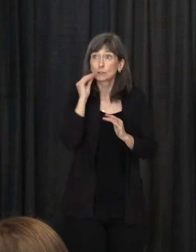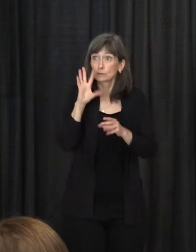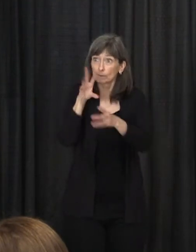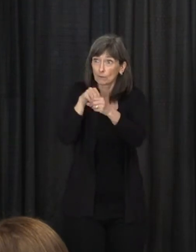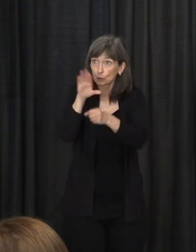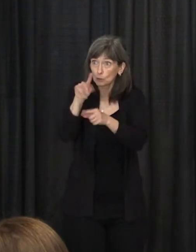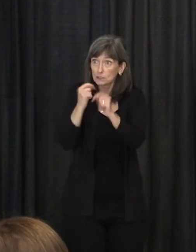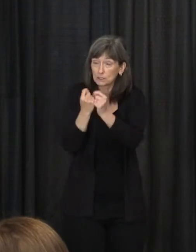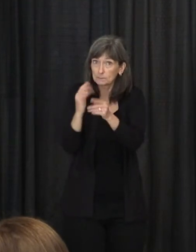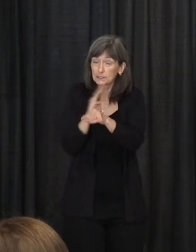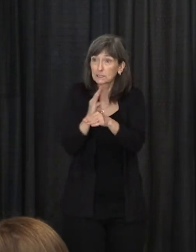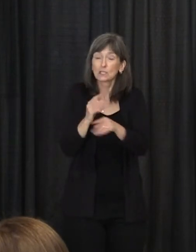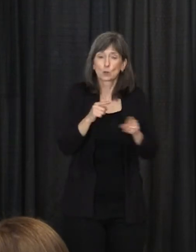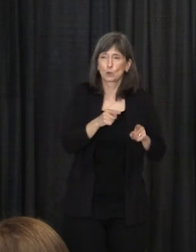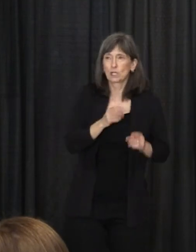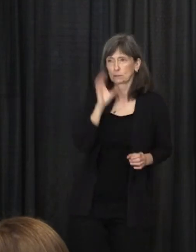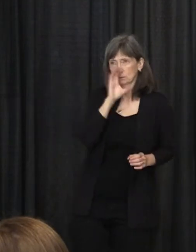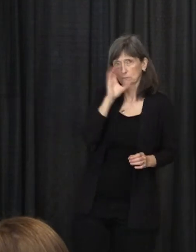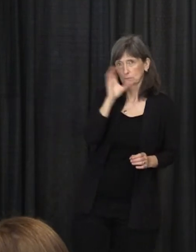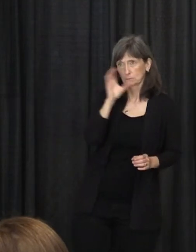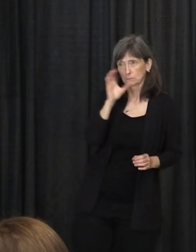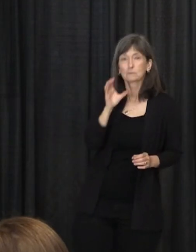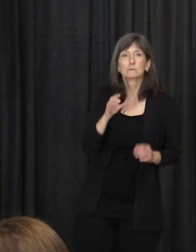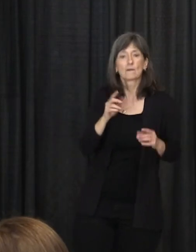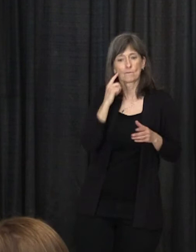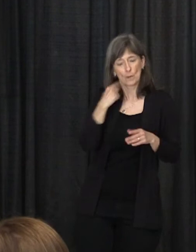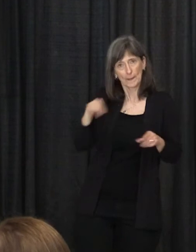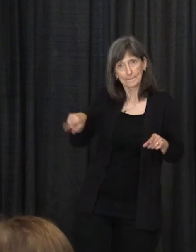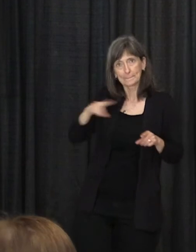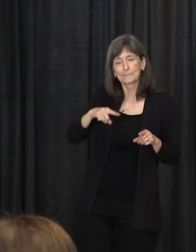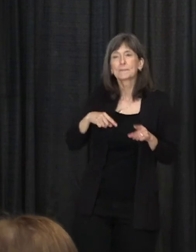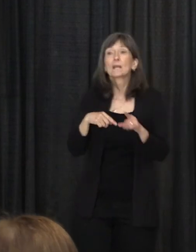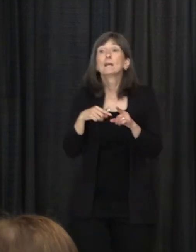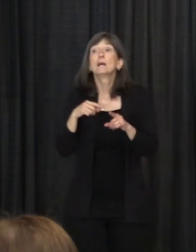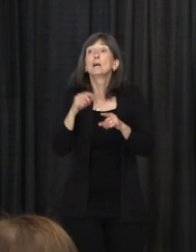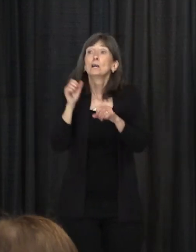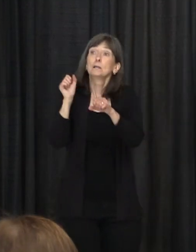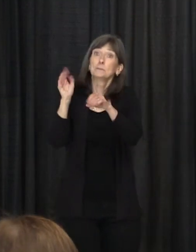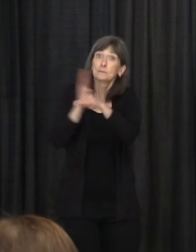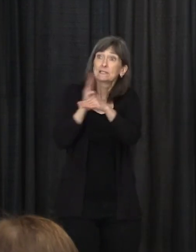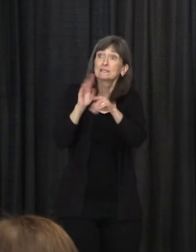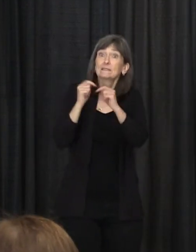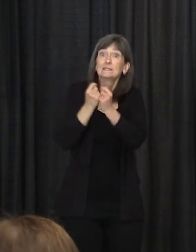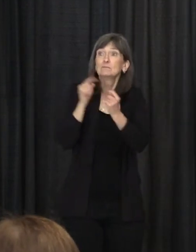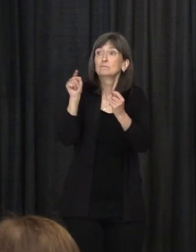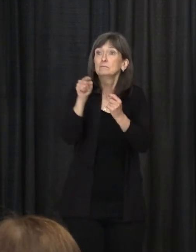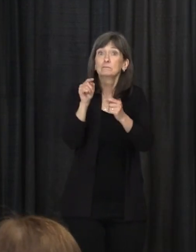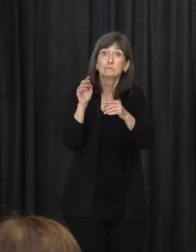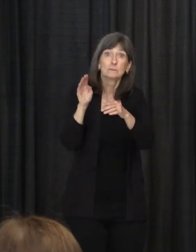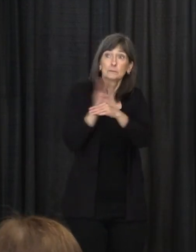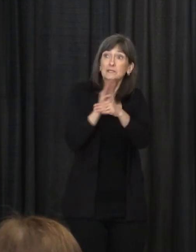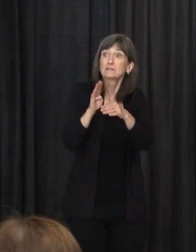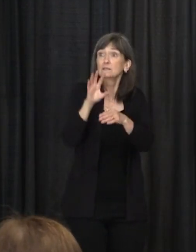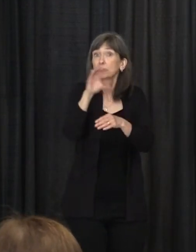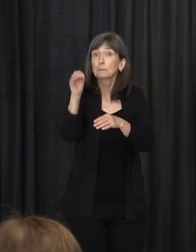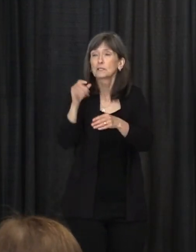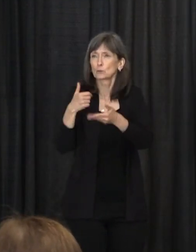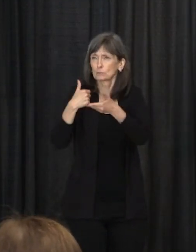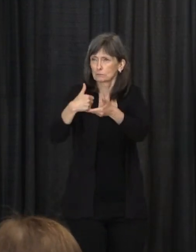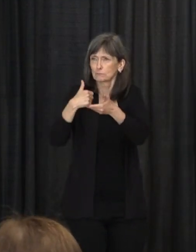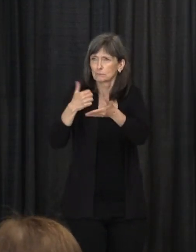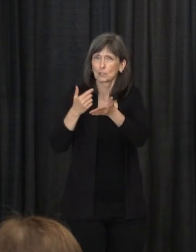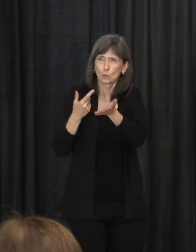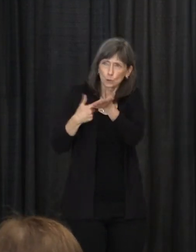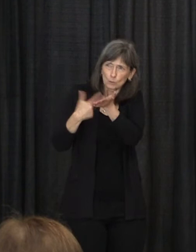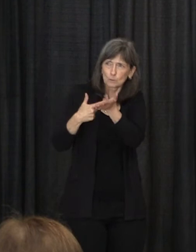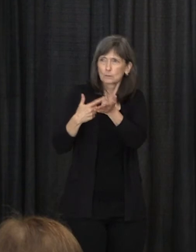team. We're going to actively work with Newfoundland and Labrador employers to build up skills levels, skills bases from their existing